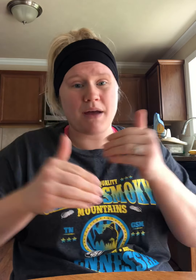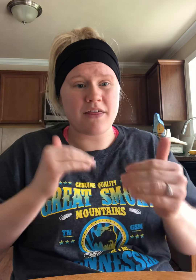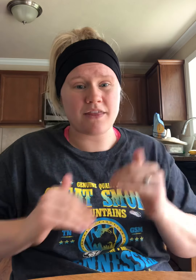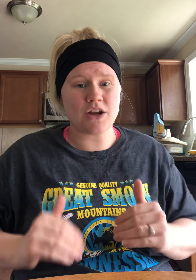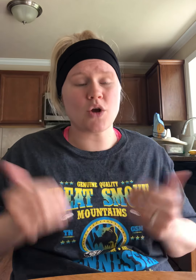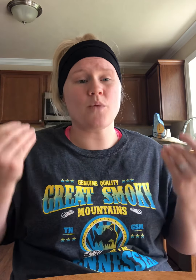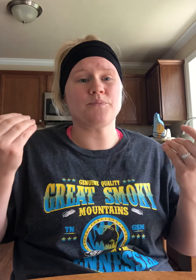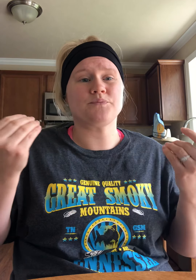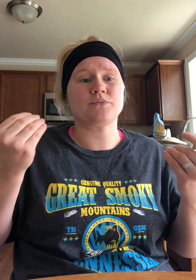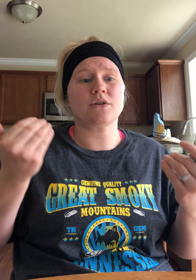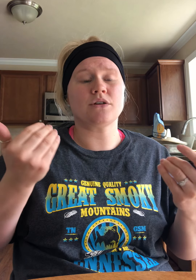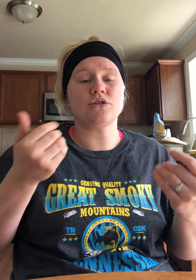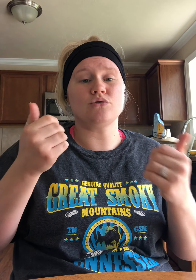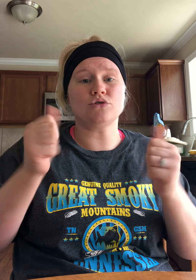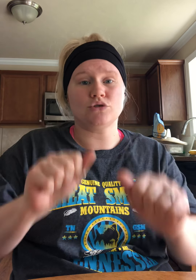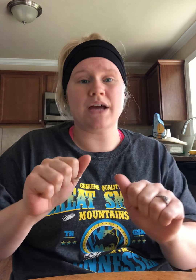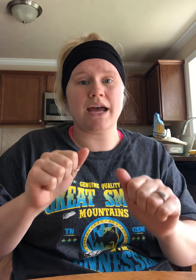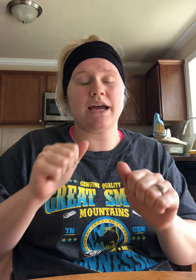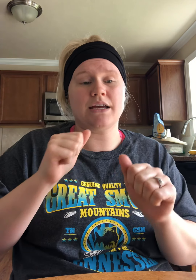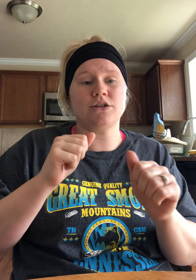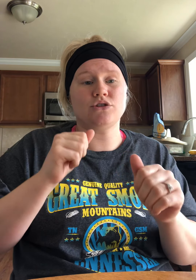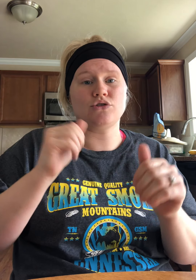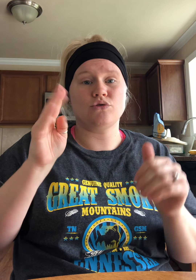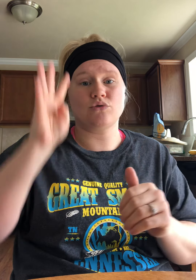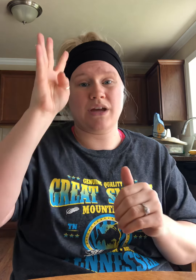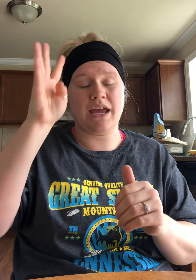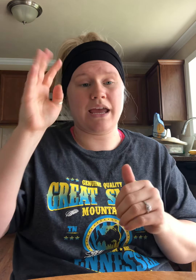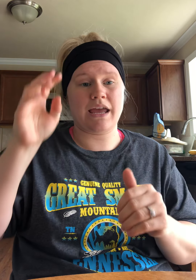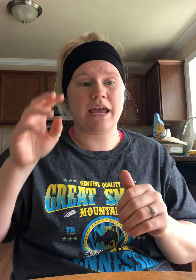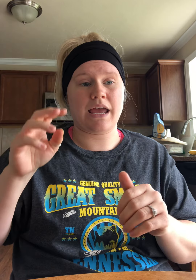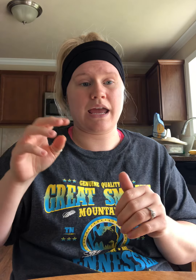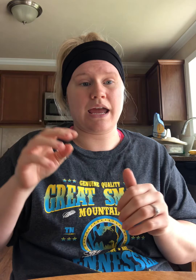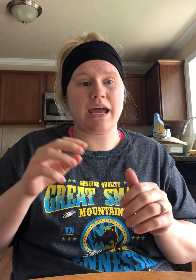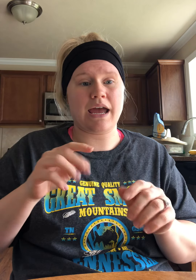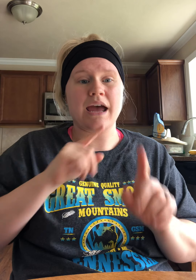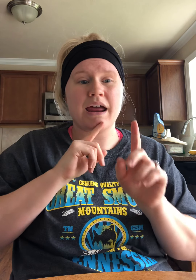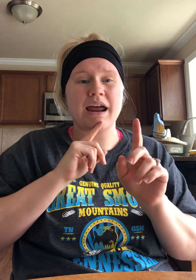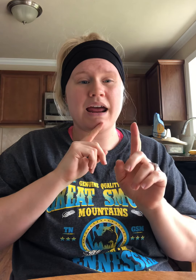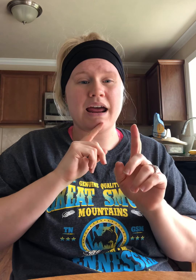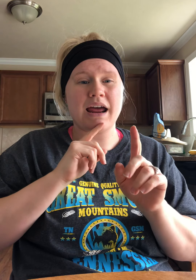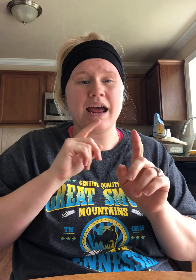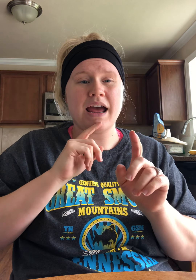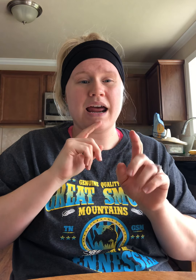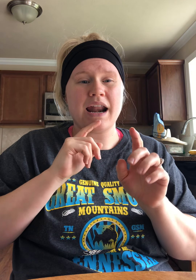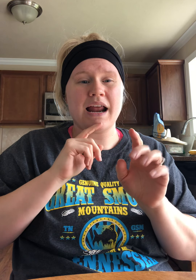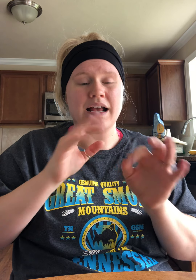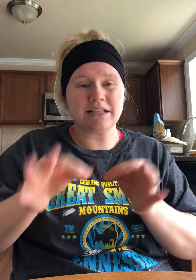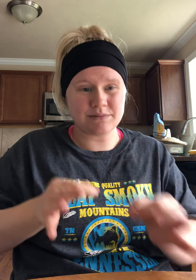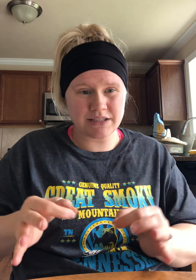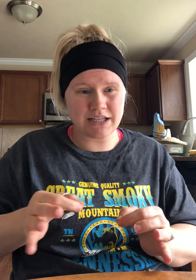an explanation. But what's key is that it is a testable explanation. So